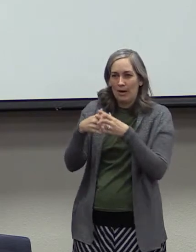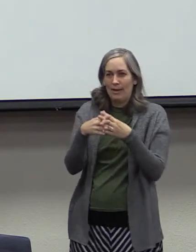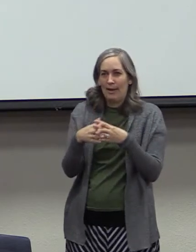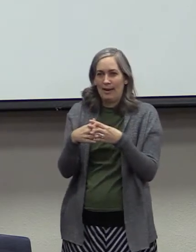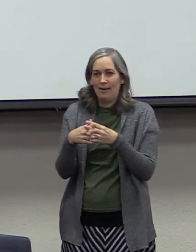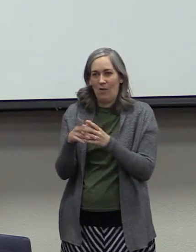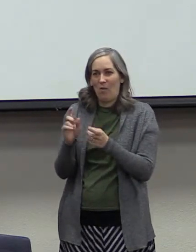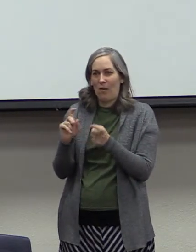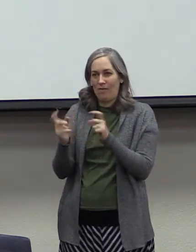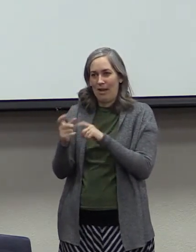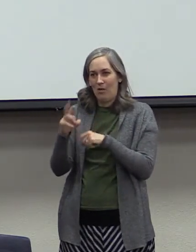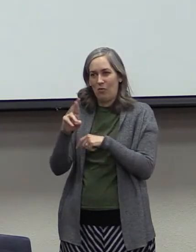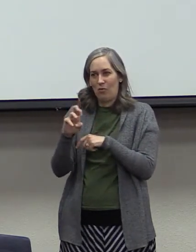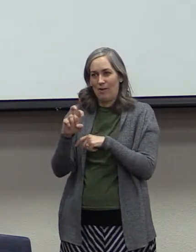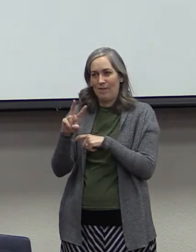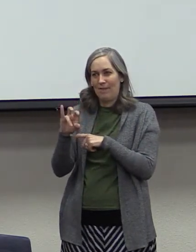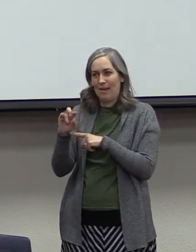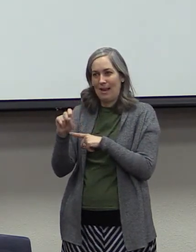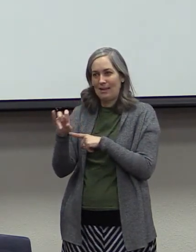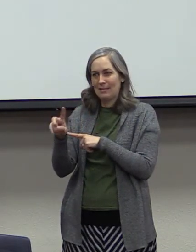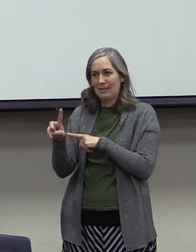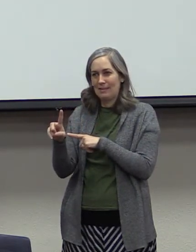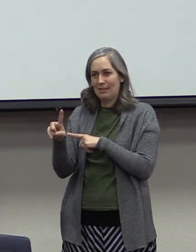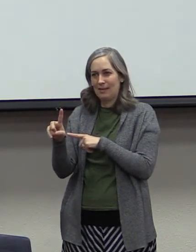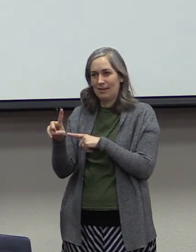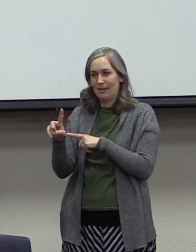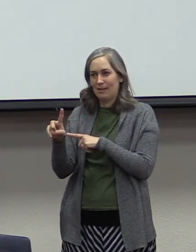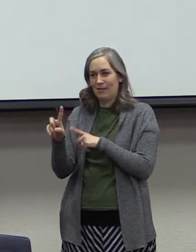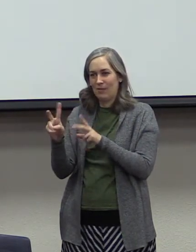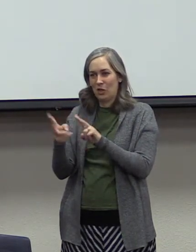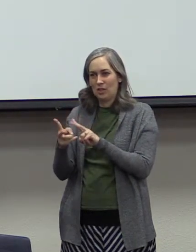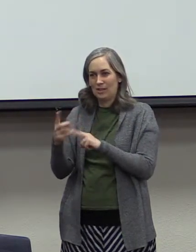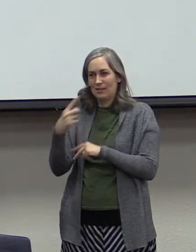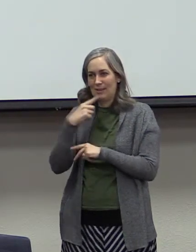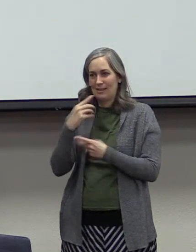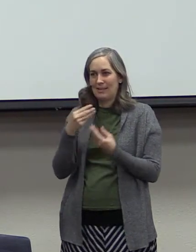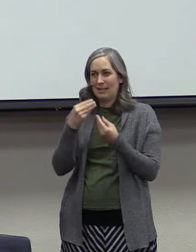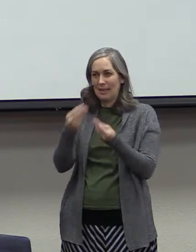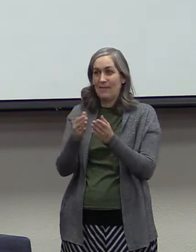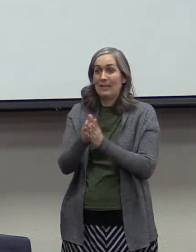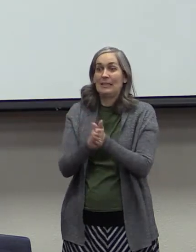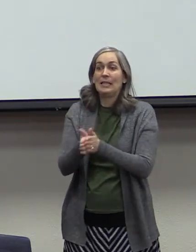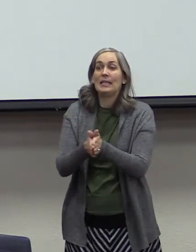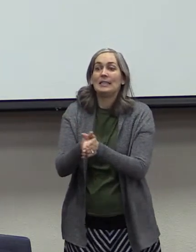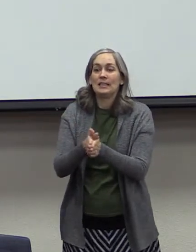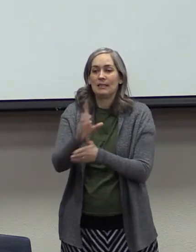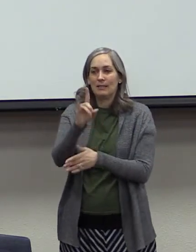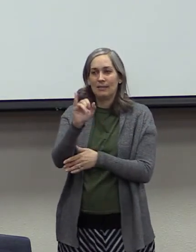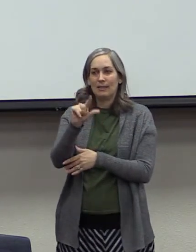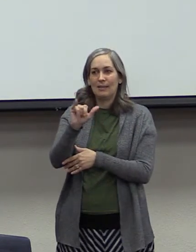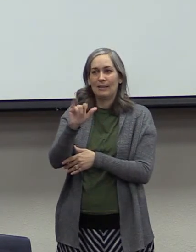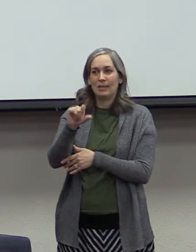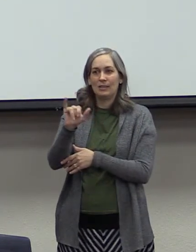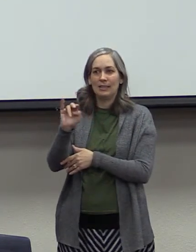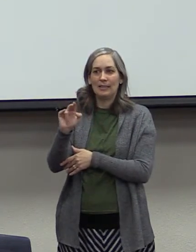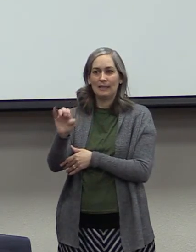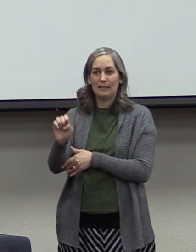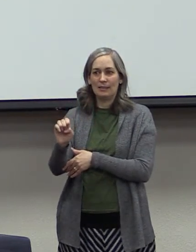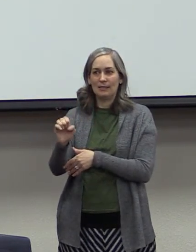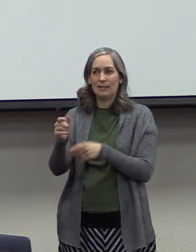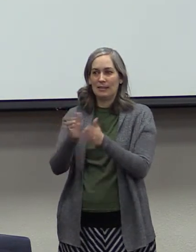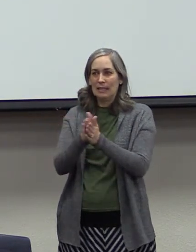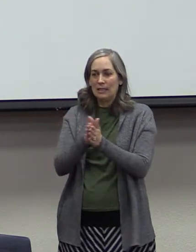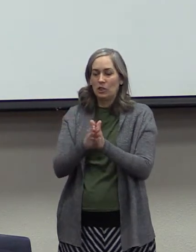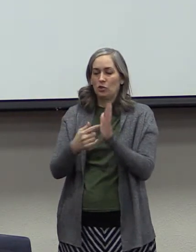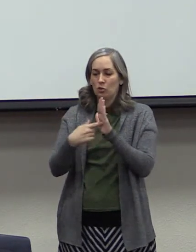late 1800s translated it, give diligence to present yourself unto God as one approved. And